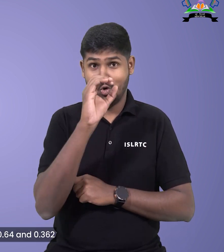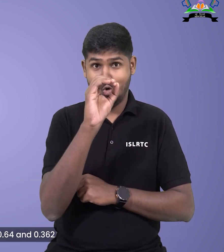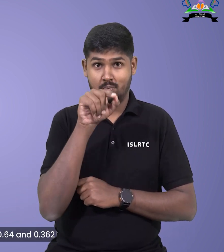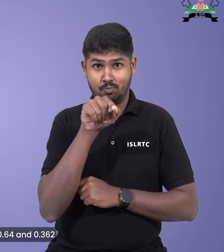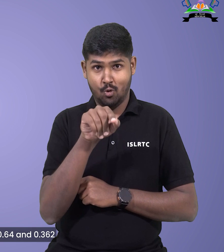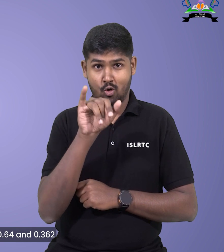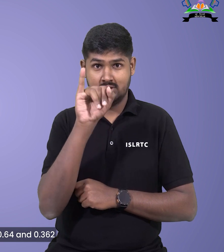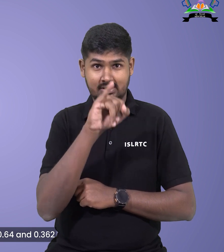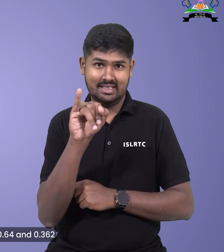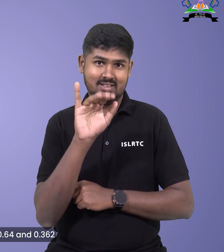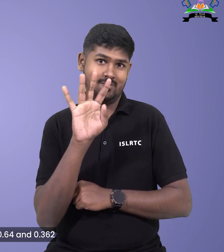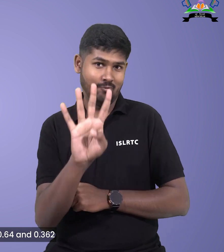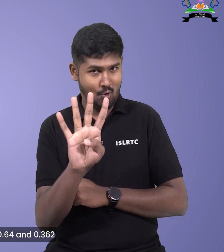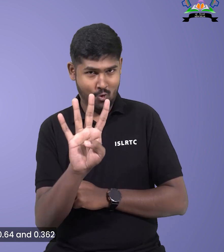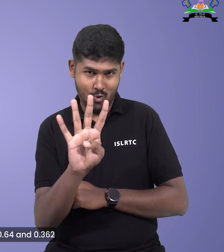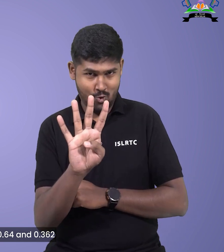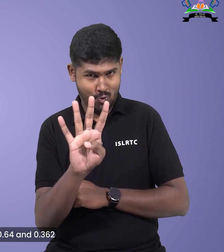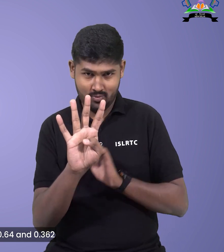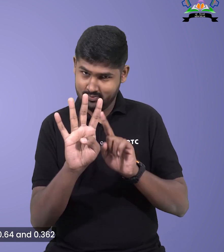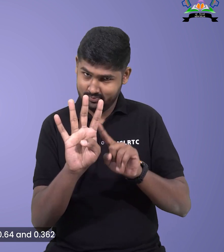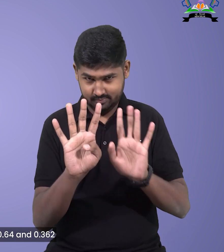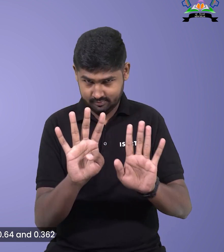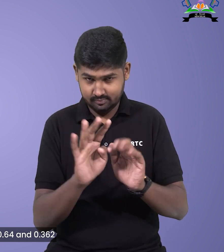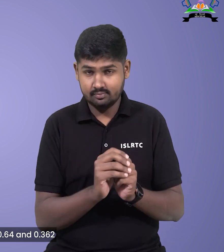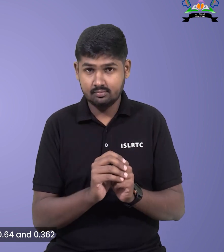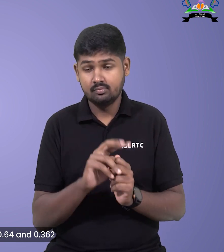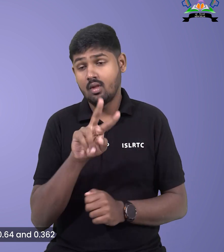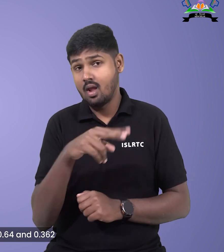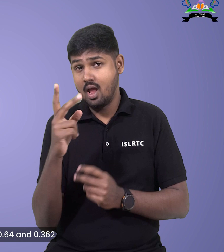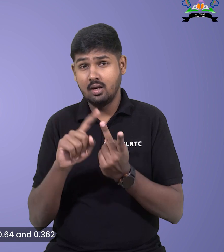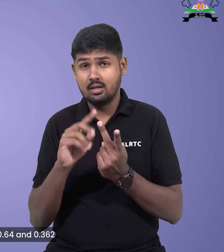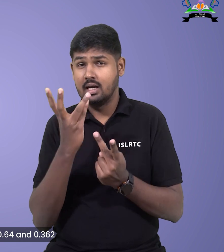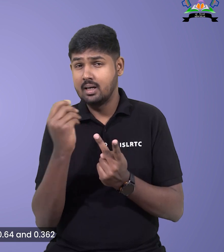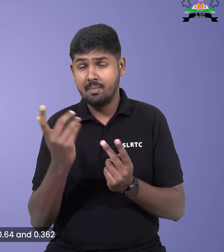Example: compare 0.64 and 0.362.